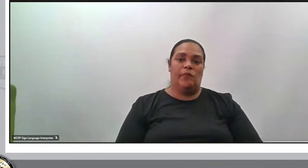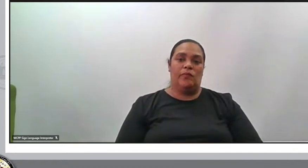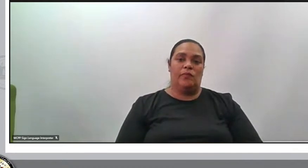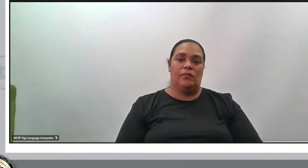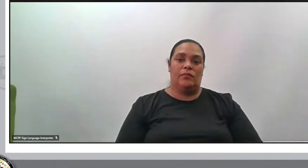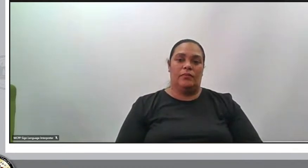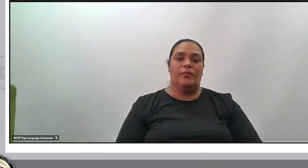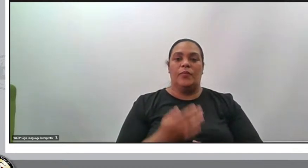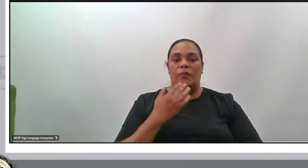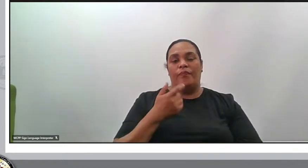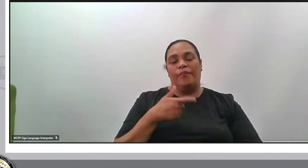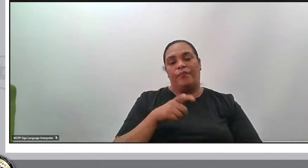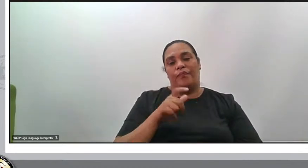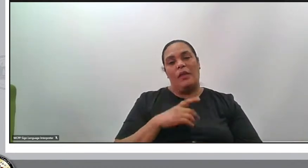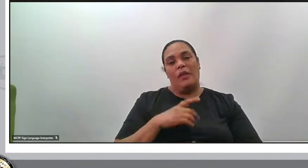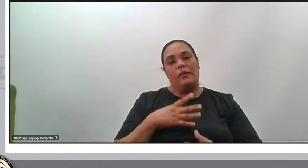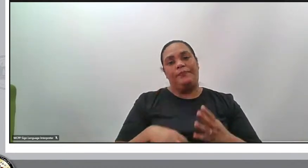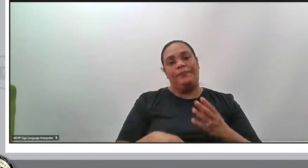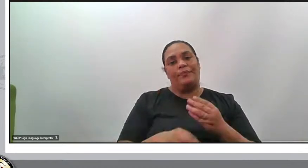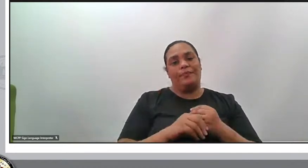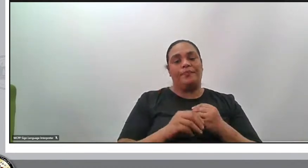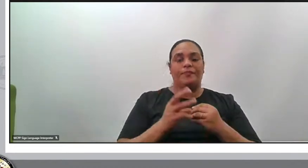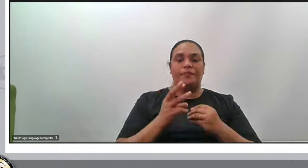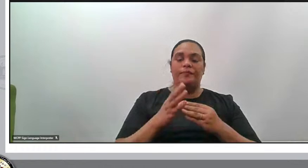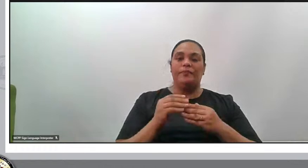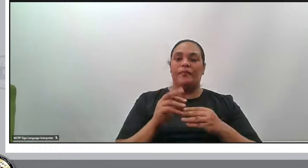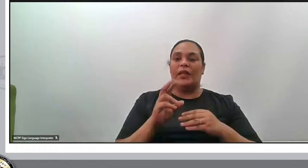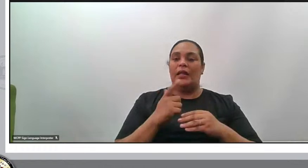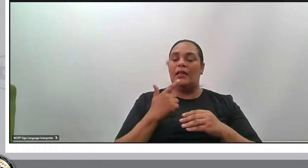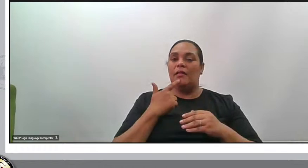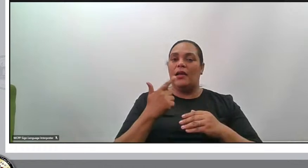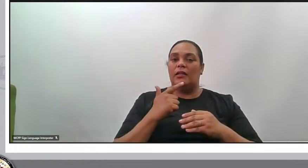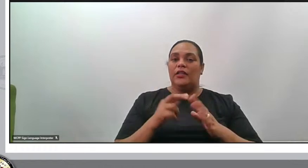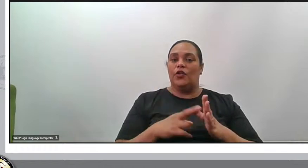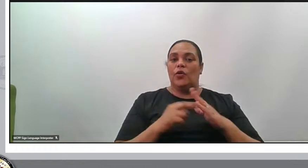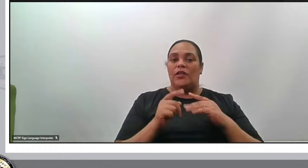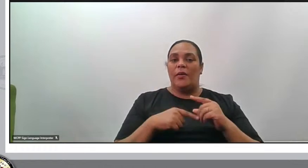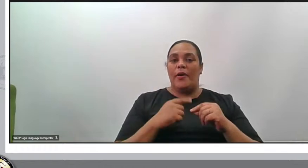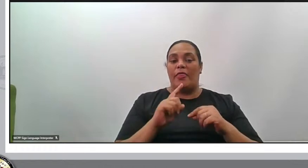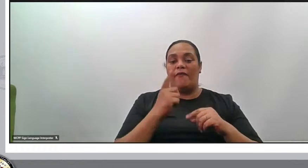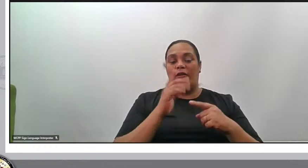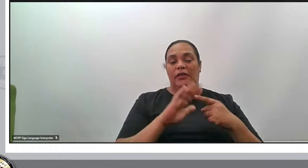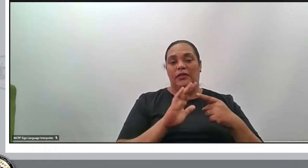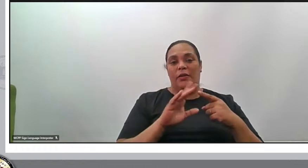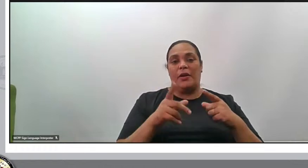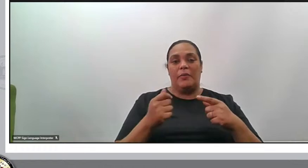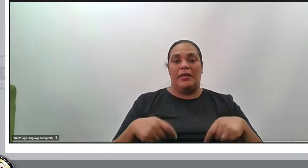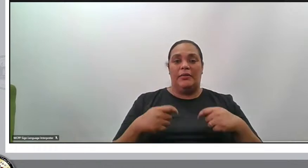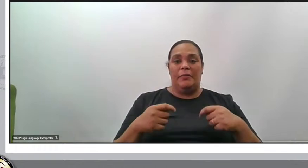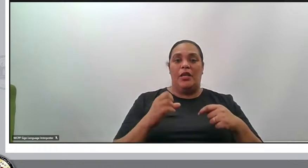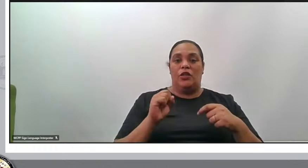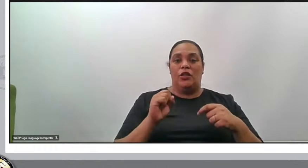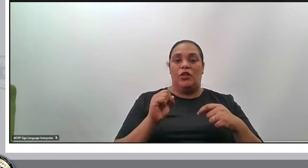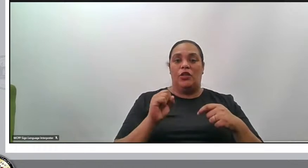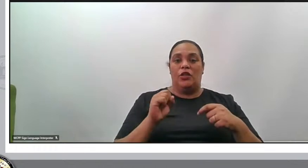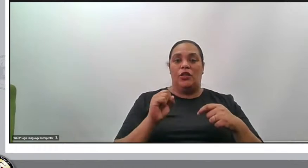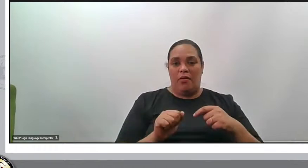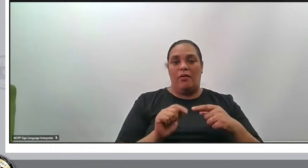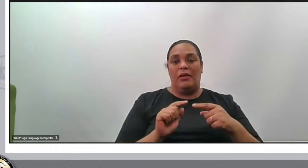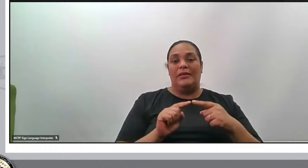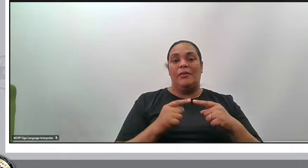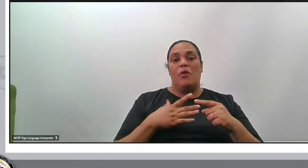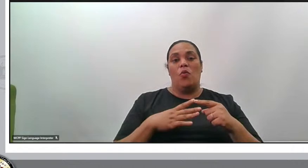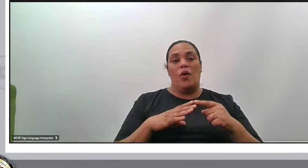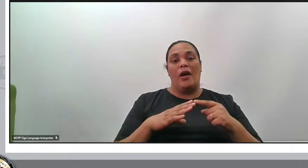Thank you, Chair. I wanted to add to Member Lacker's request for information on the first one regarding spending on SOPA. I would